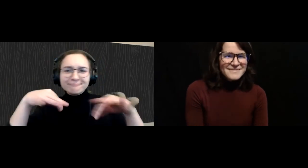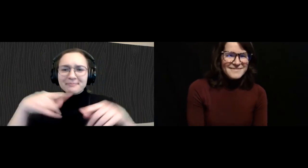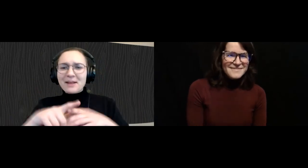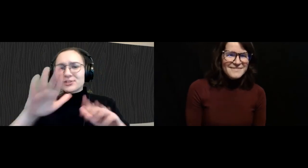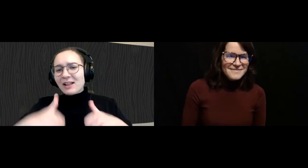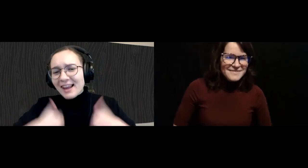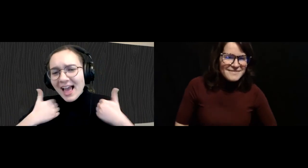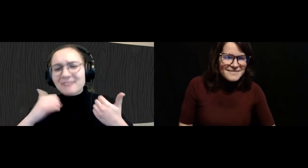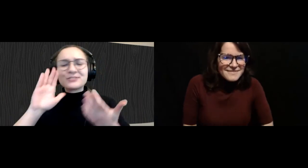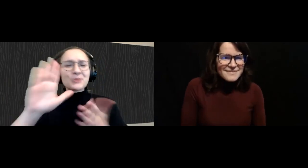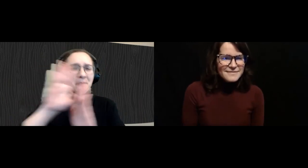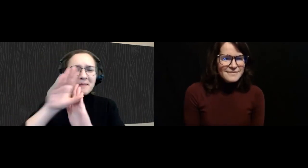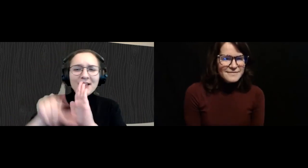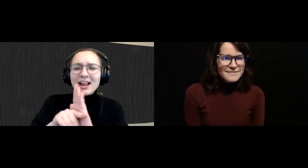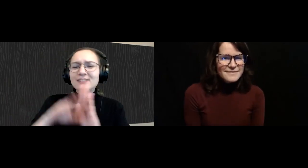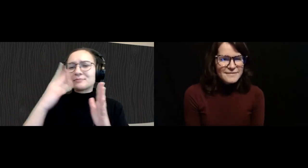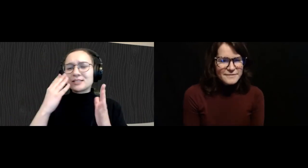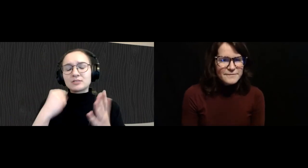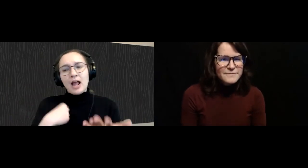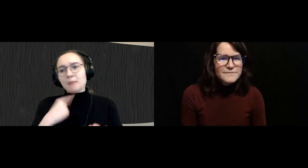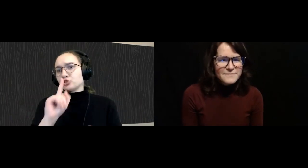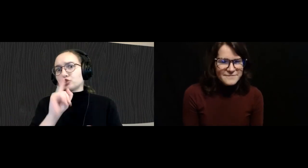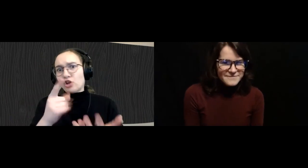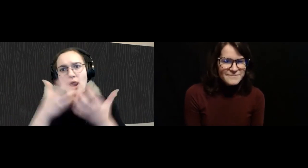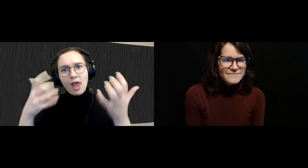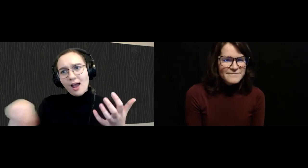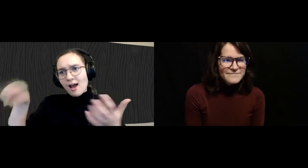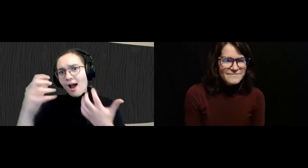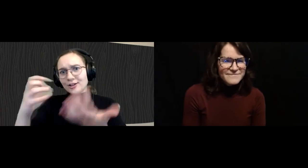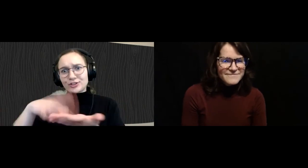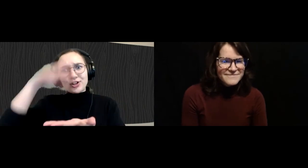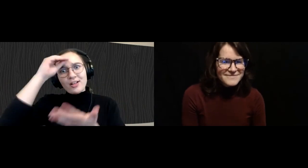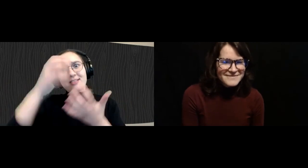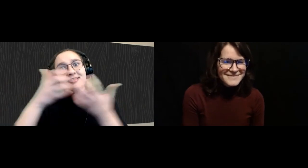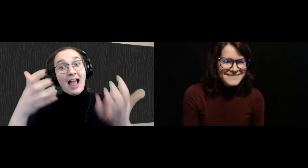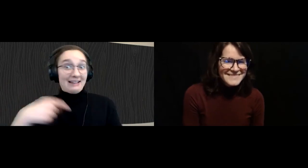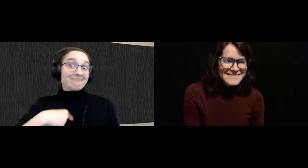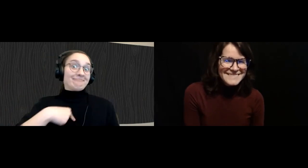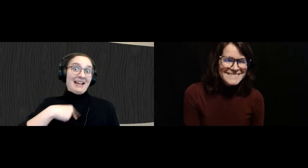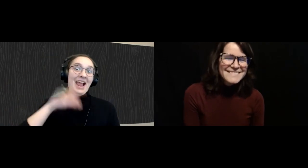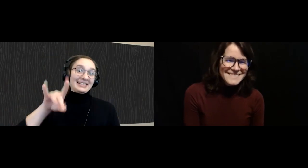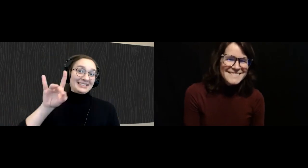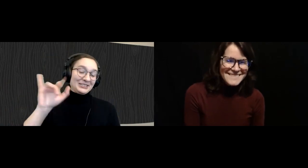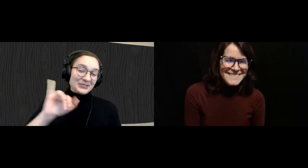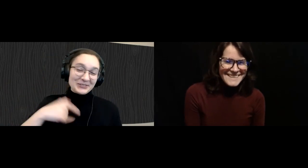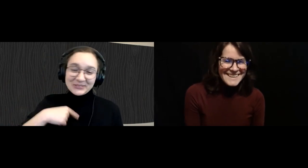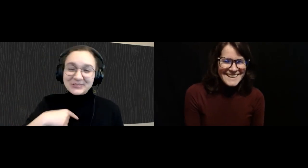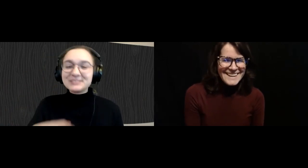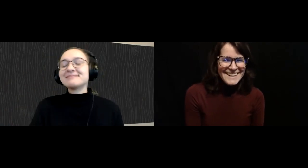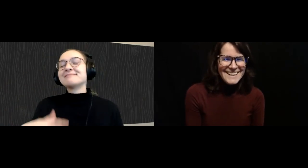time, for showing up, for explaining your life, your background, your experiences. I'm sure everyone here has learned a lot. I know